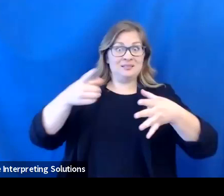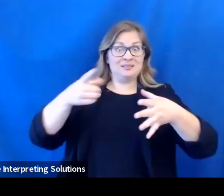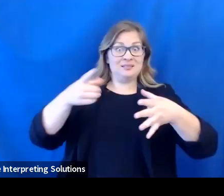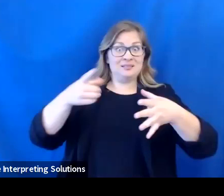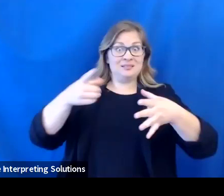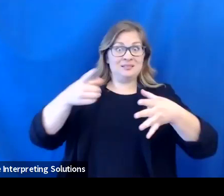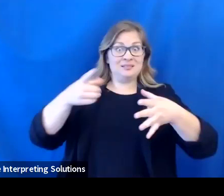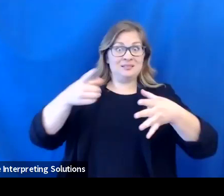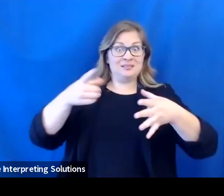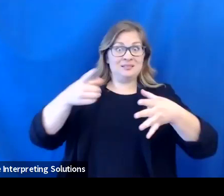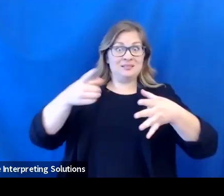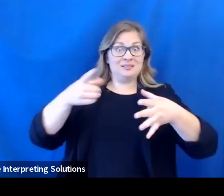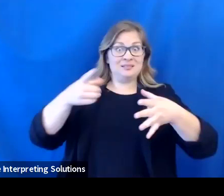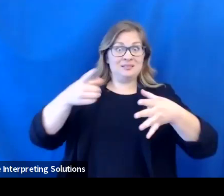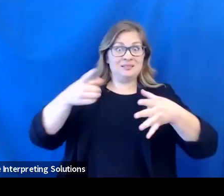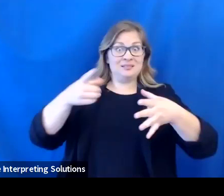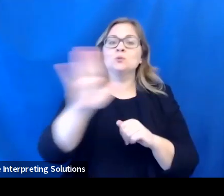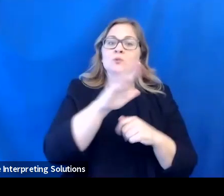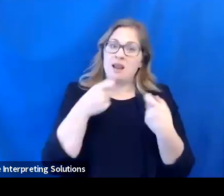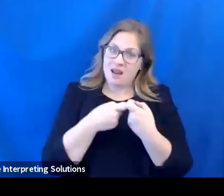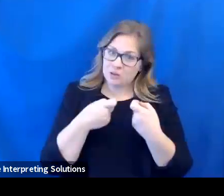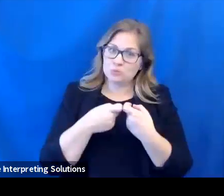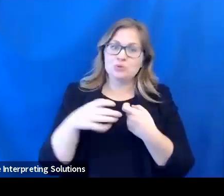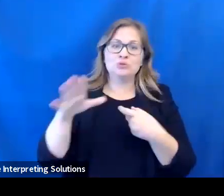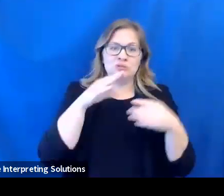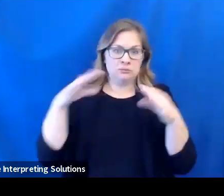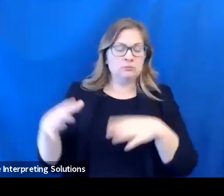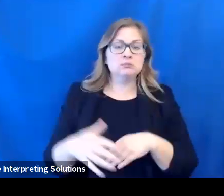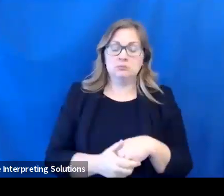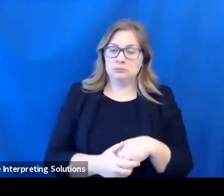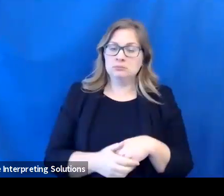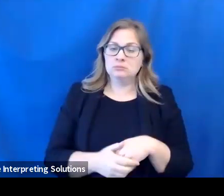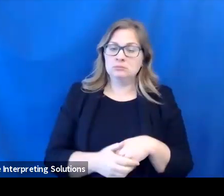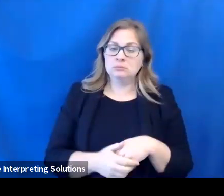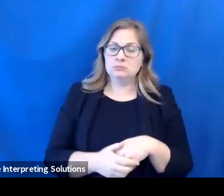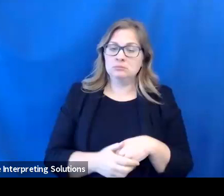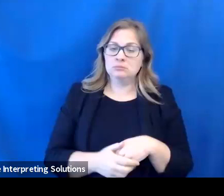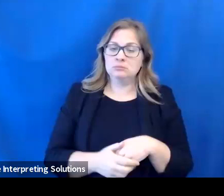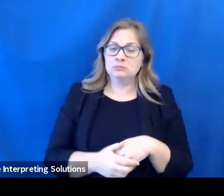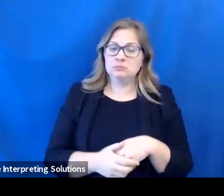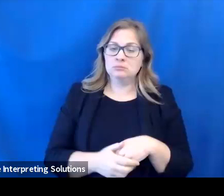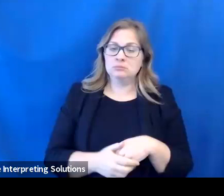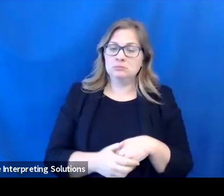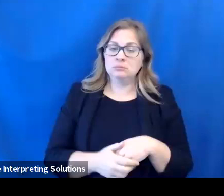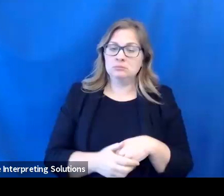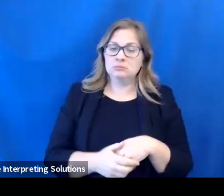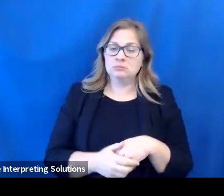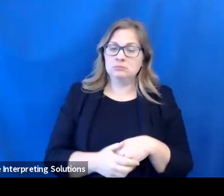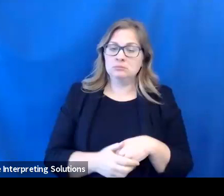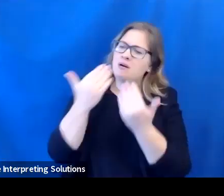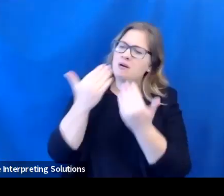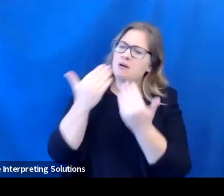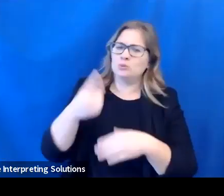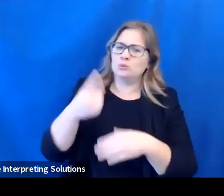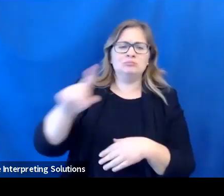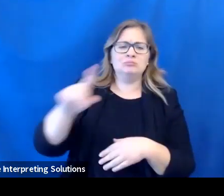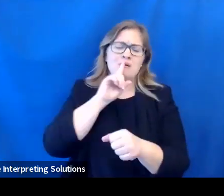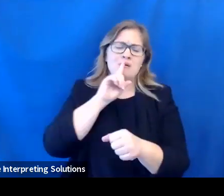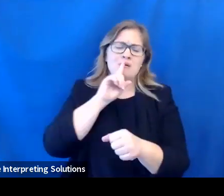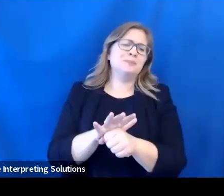to do so. I want to applaud them for their commitment to their neighbors. I would certainly encourage all to do it. I know that it's